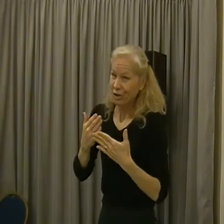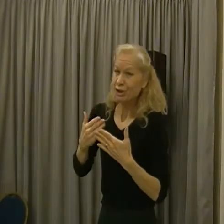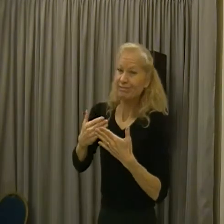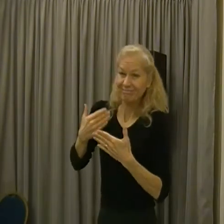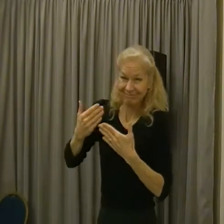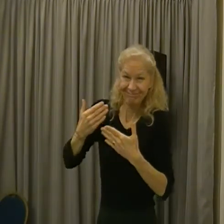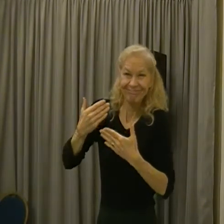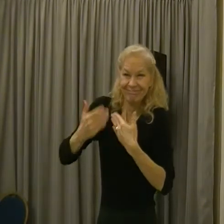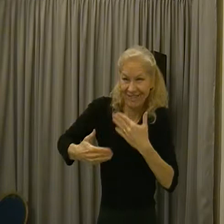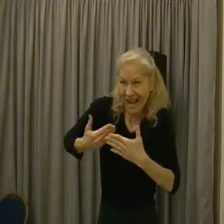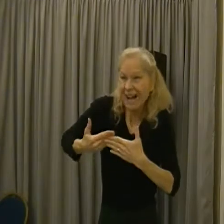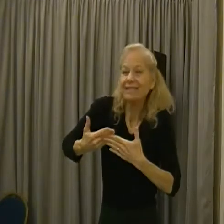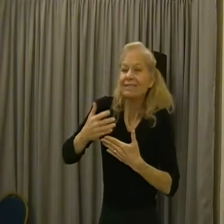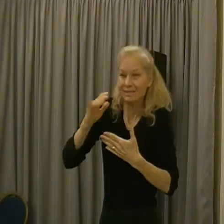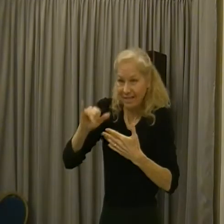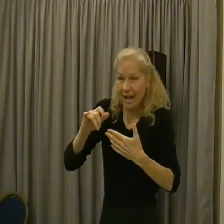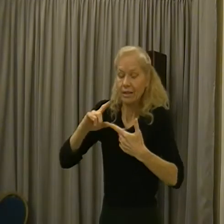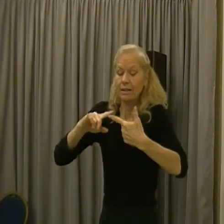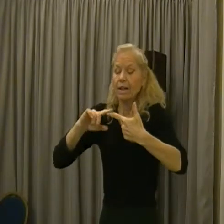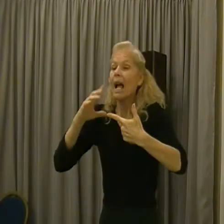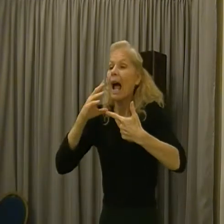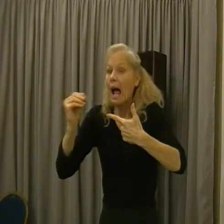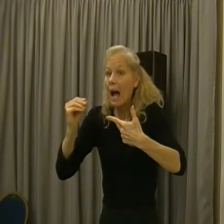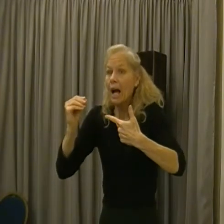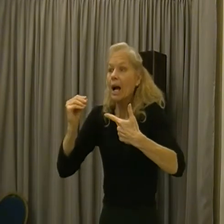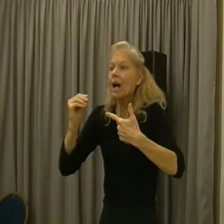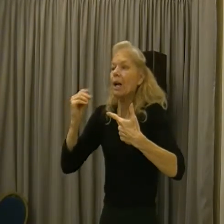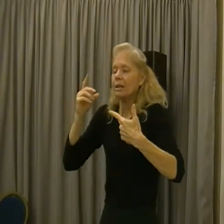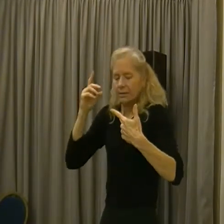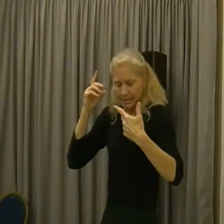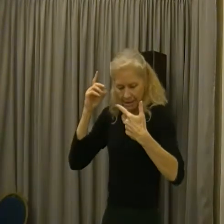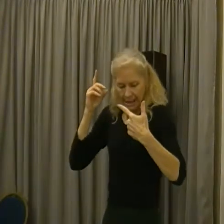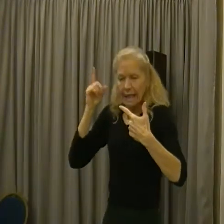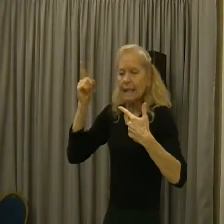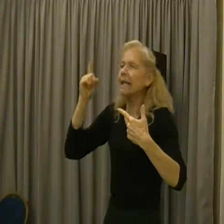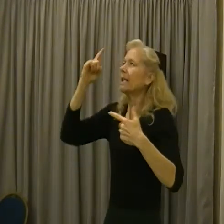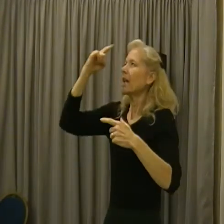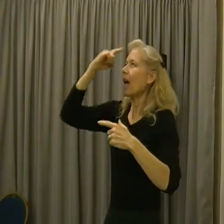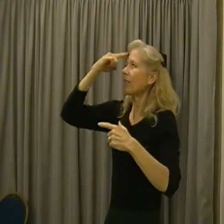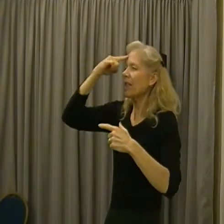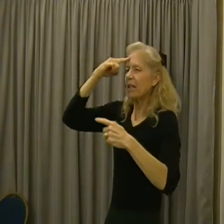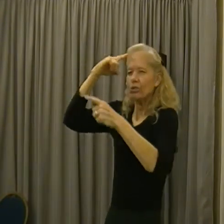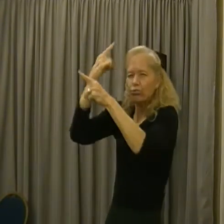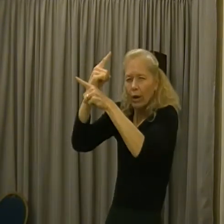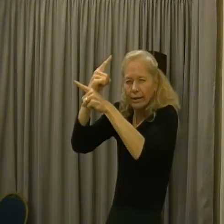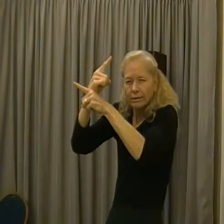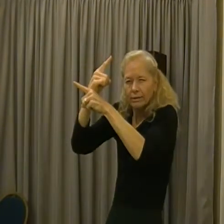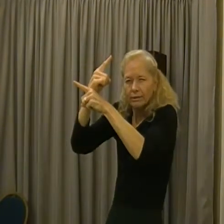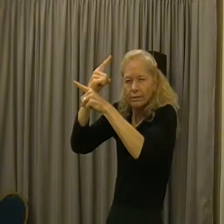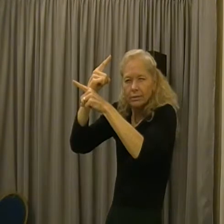true wisdom, where did it come from? God. And so we glory in God's wisdom. We look to his wisdom.